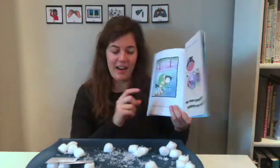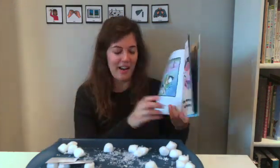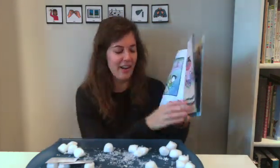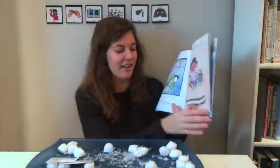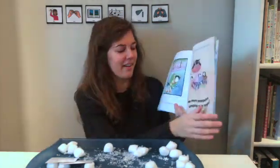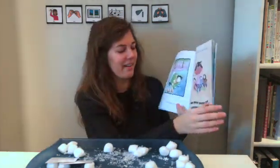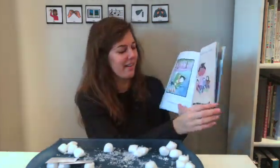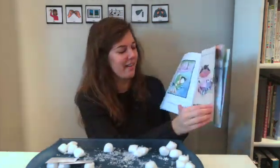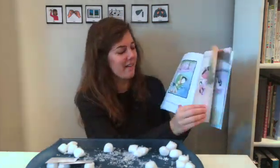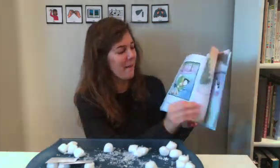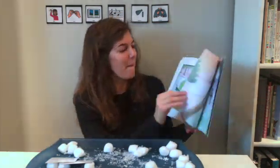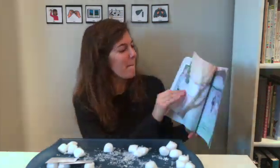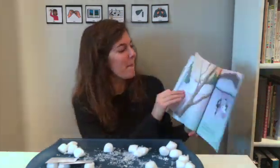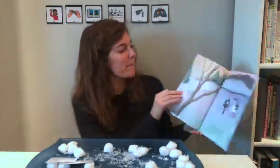high.